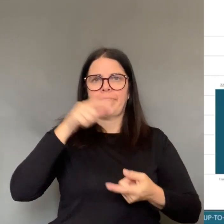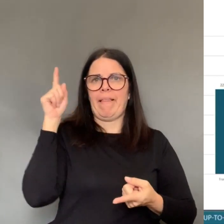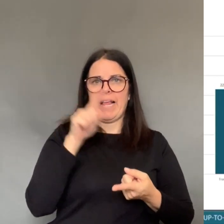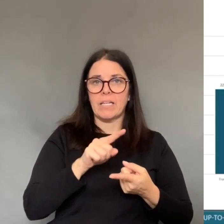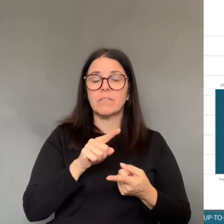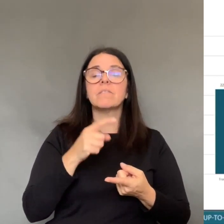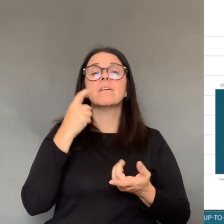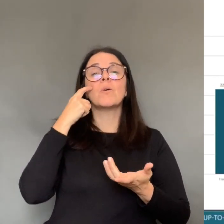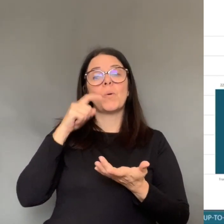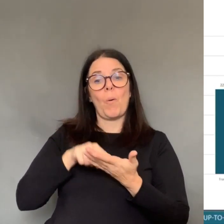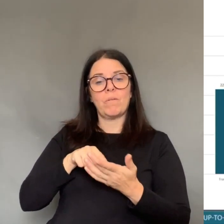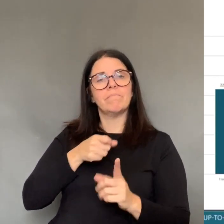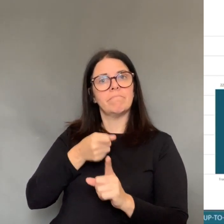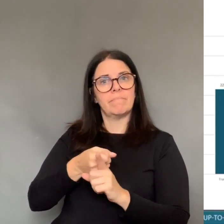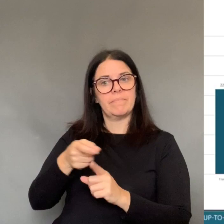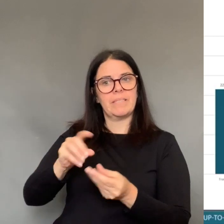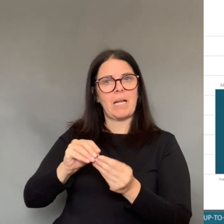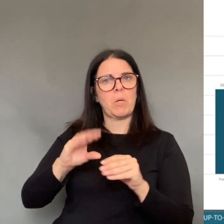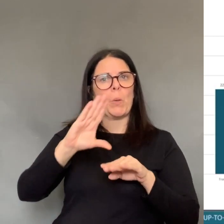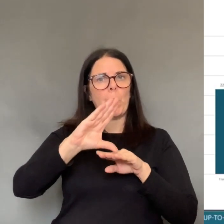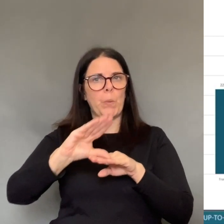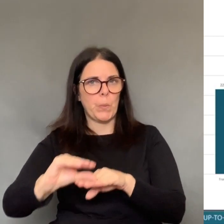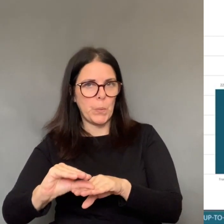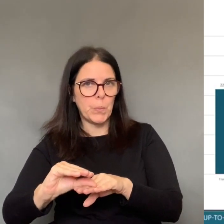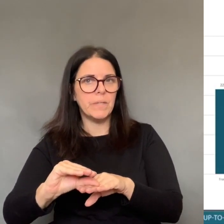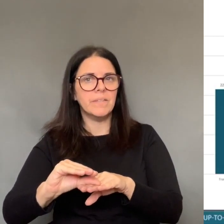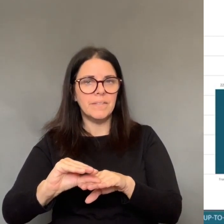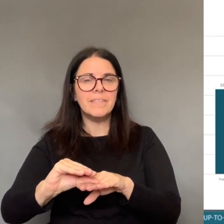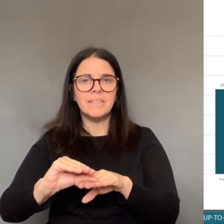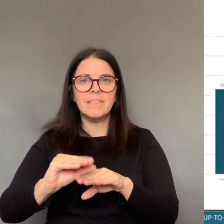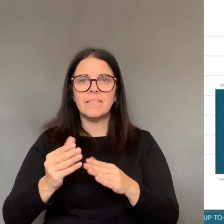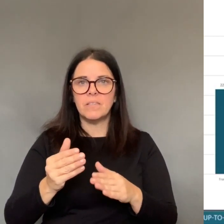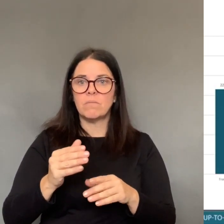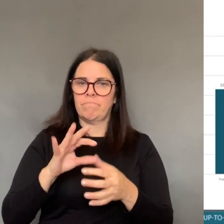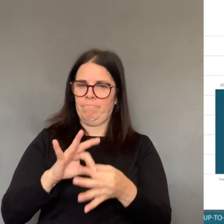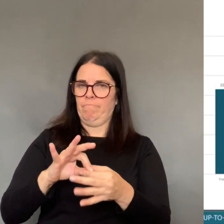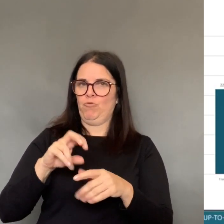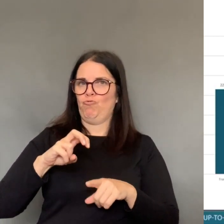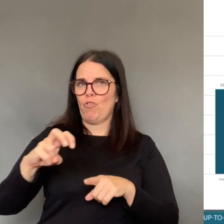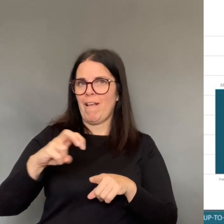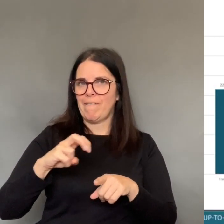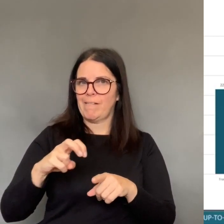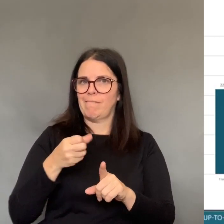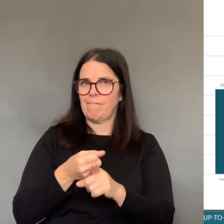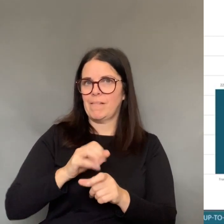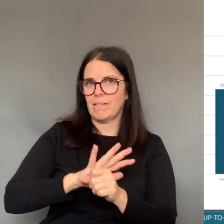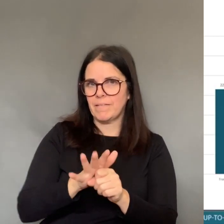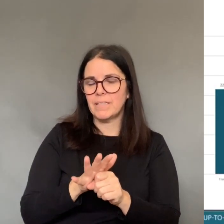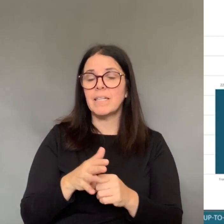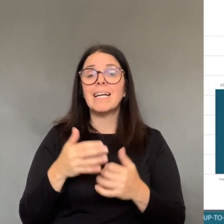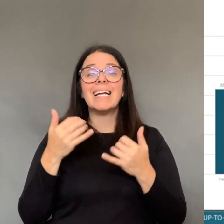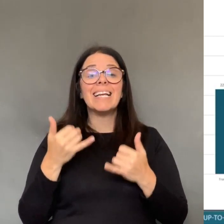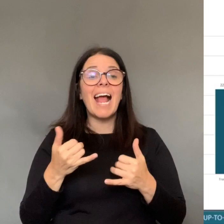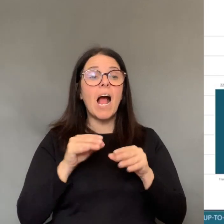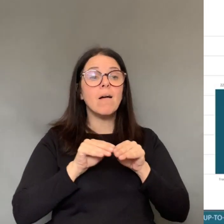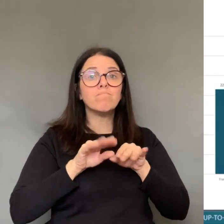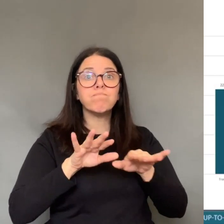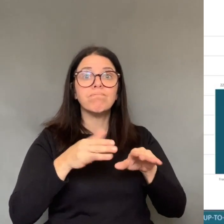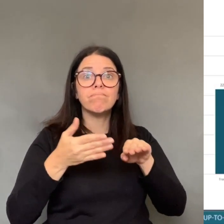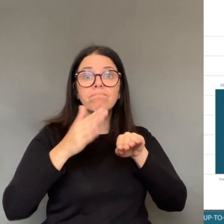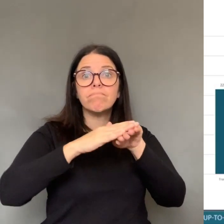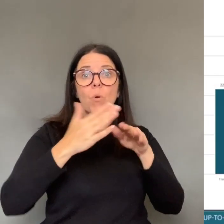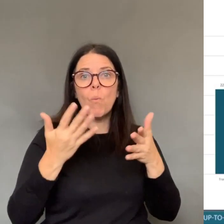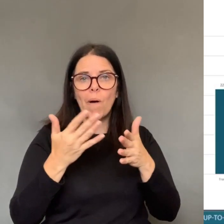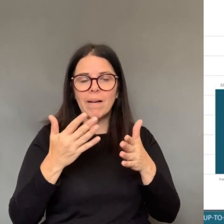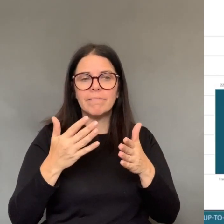with either a contact of a case or a community acquired where we don't have any known cause of how these people